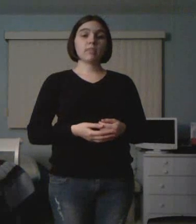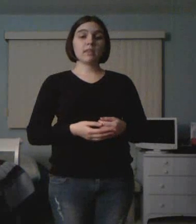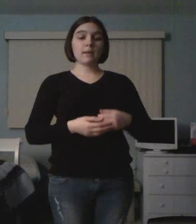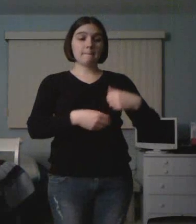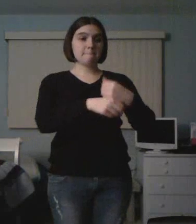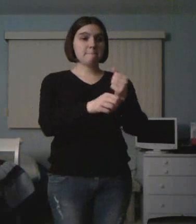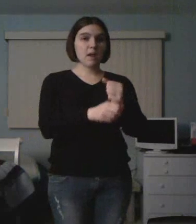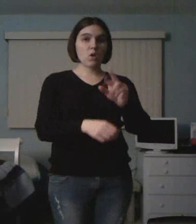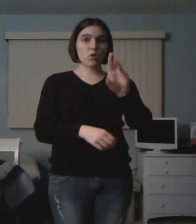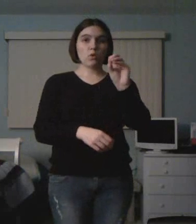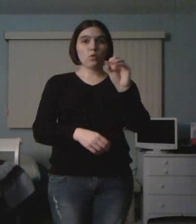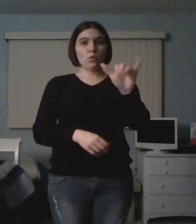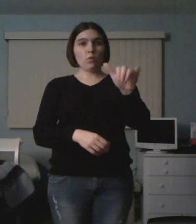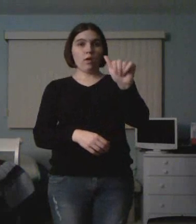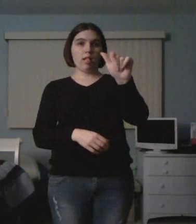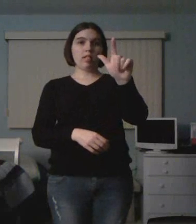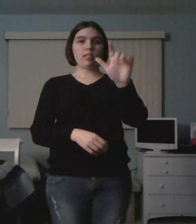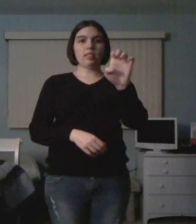which is an ABS foam, vinyl,